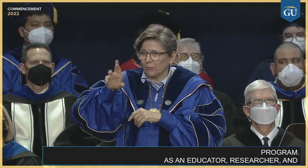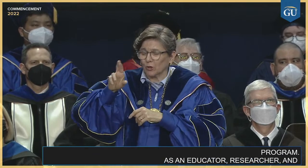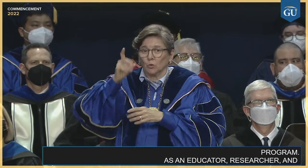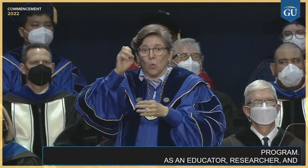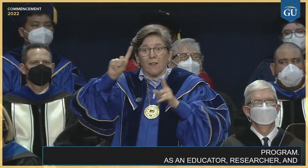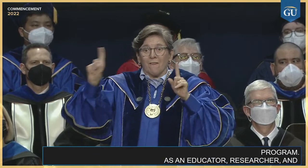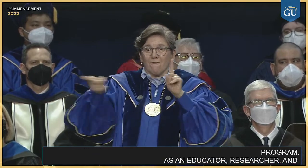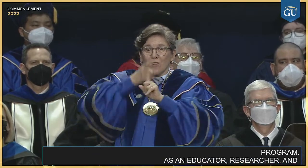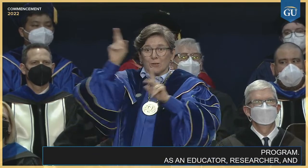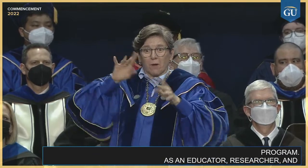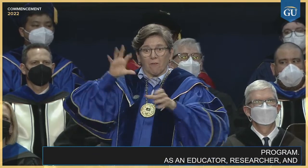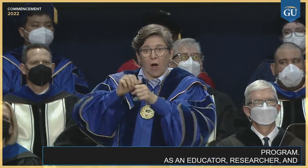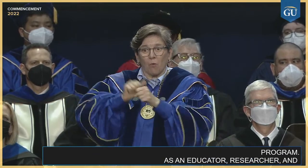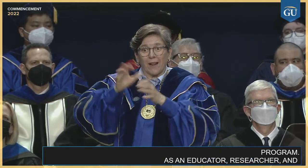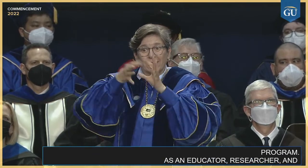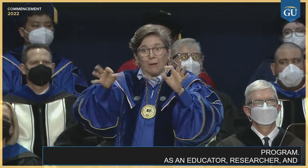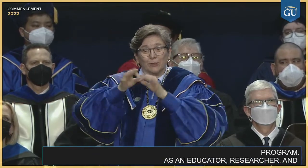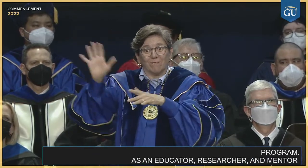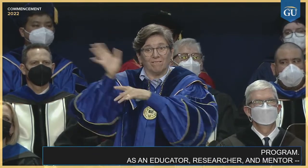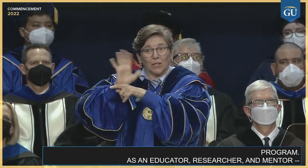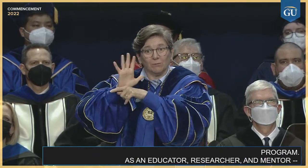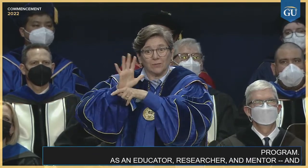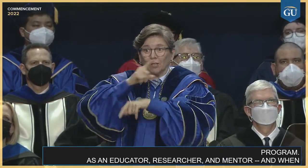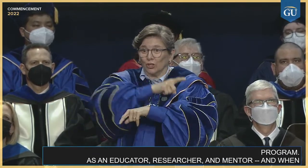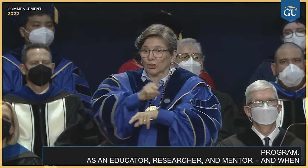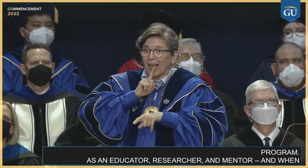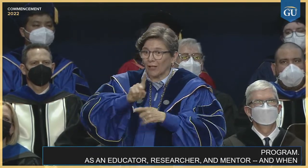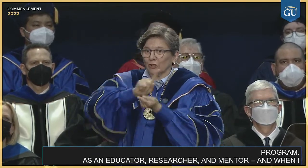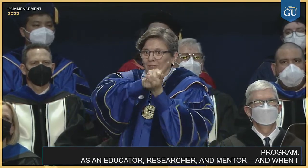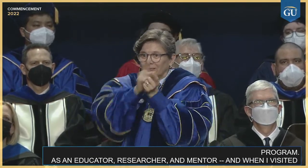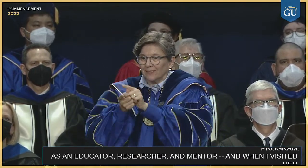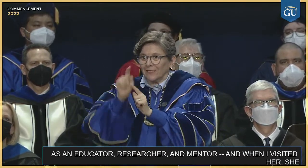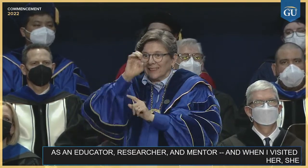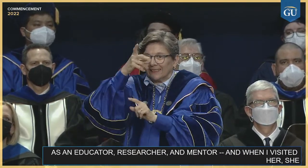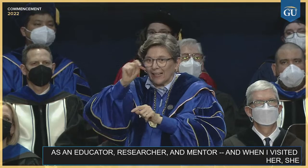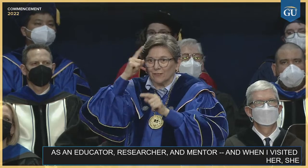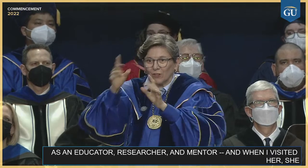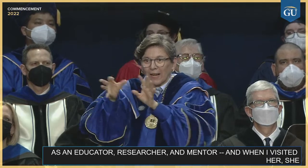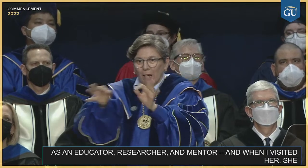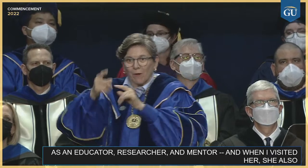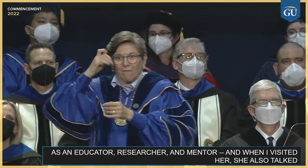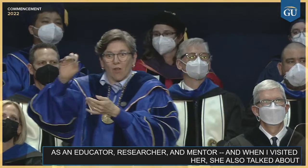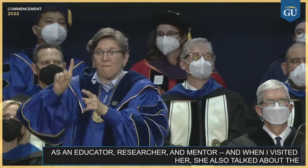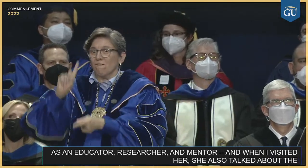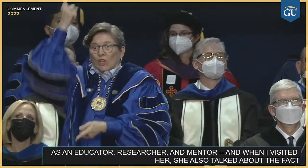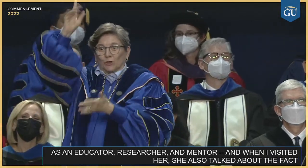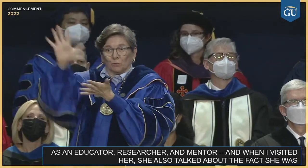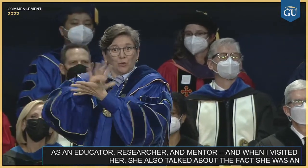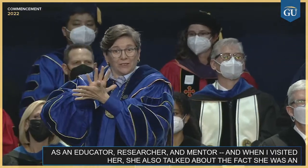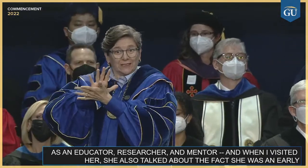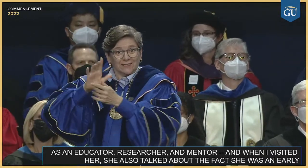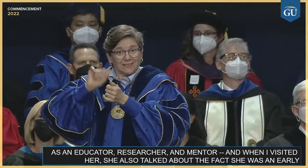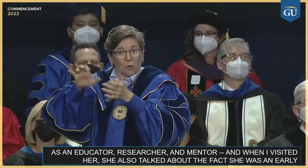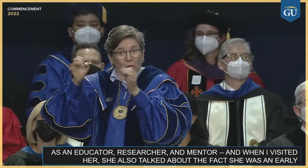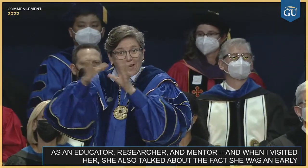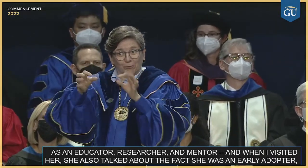fact that she was an early adopter, one of the first people involved with sign language films and making sure that she was writing text for